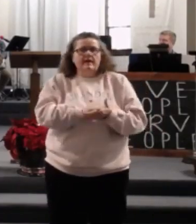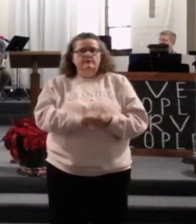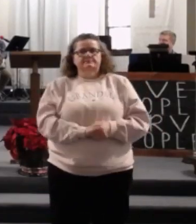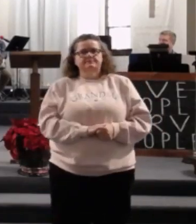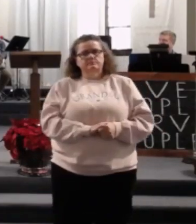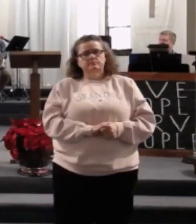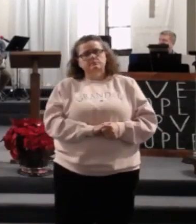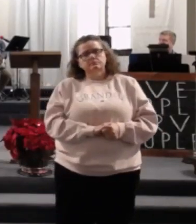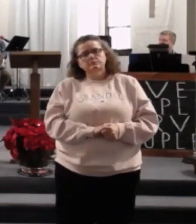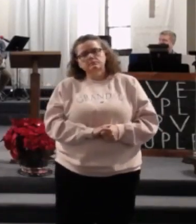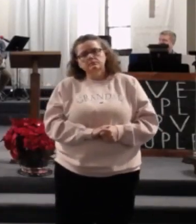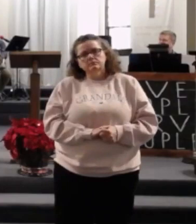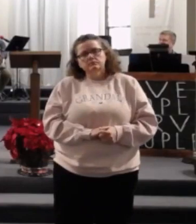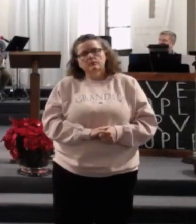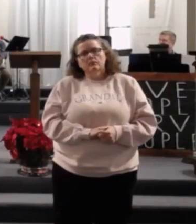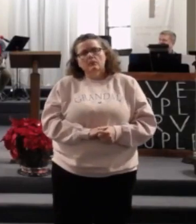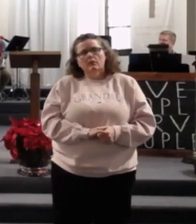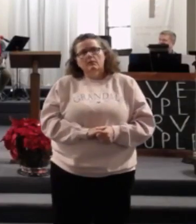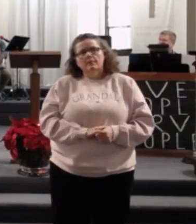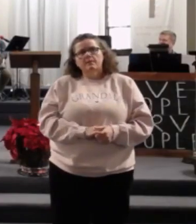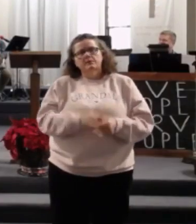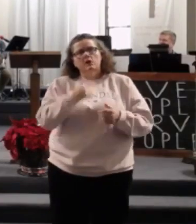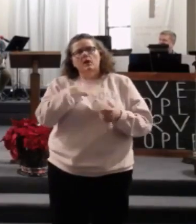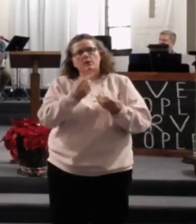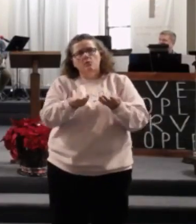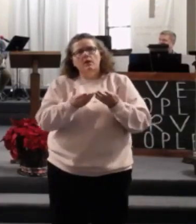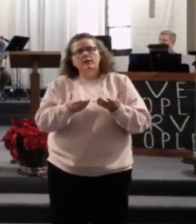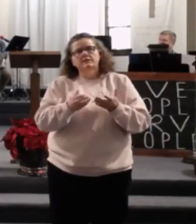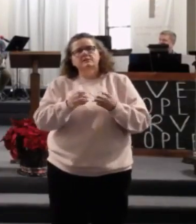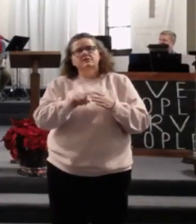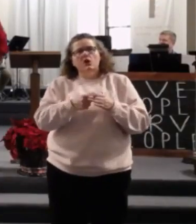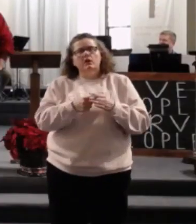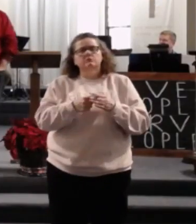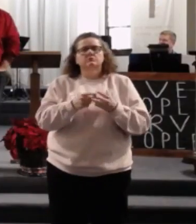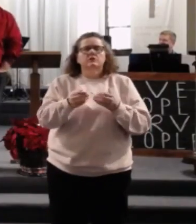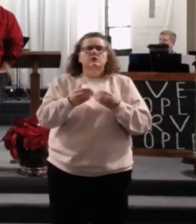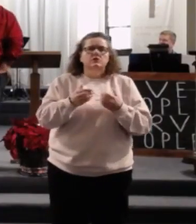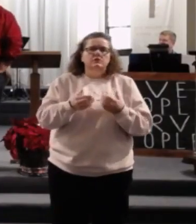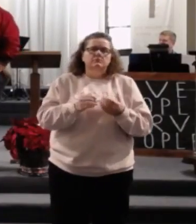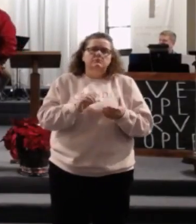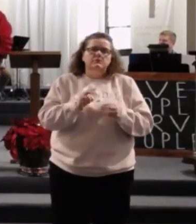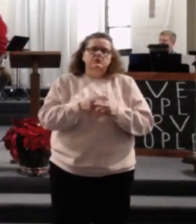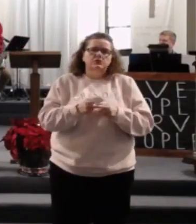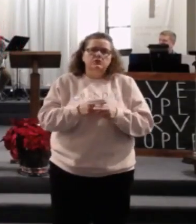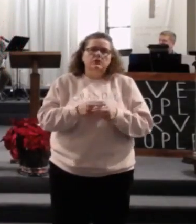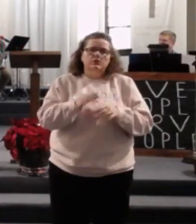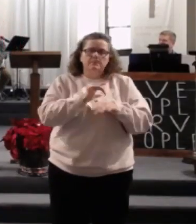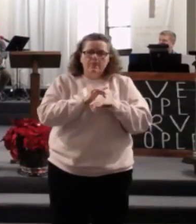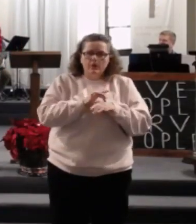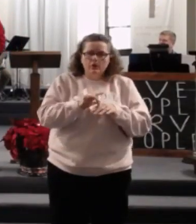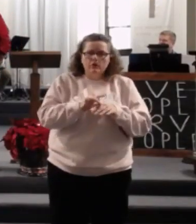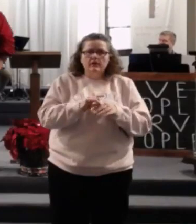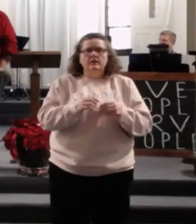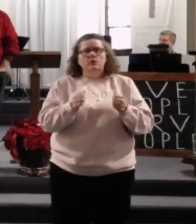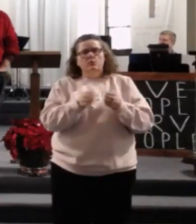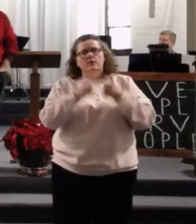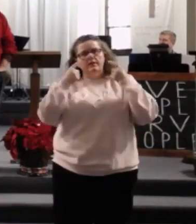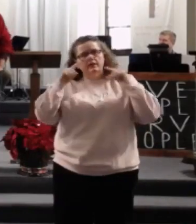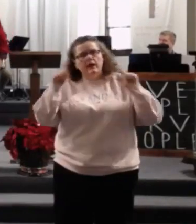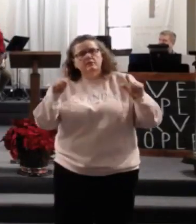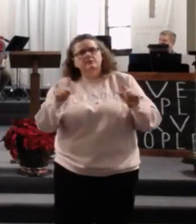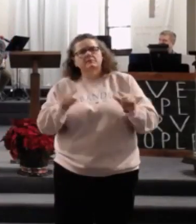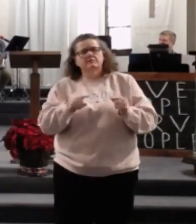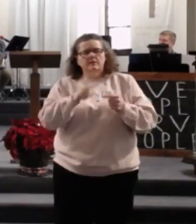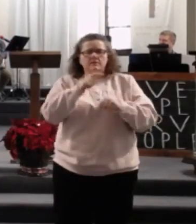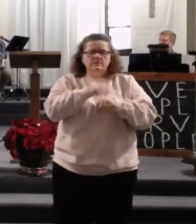us. So I wanted this to start off early instead of later in the announcements because I want to give you a chance to think about it.